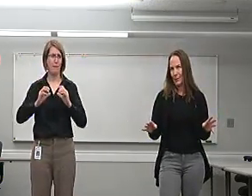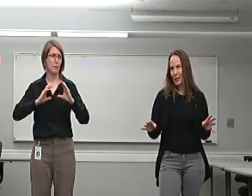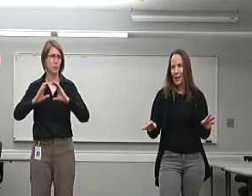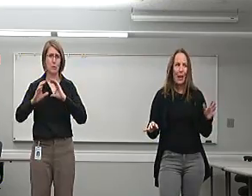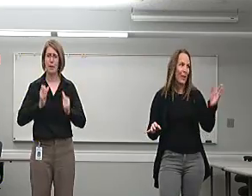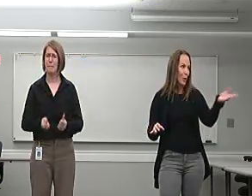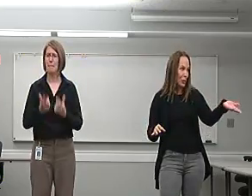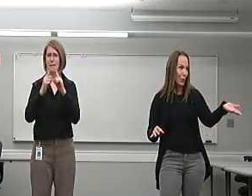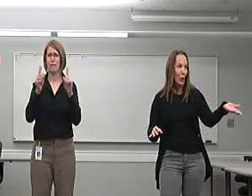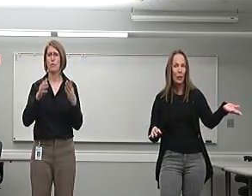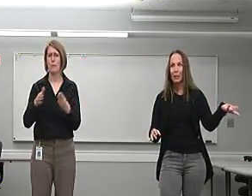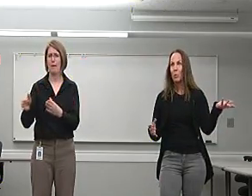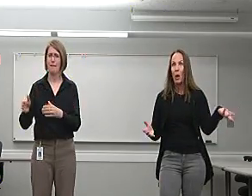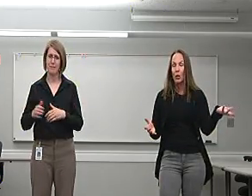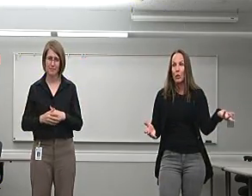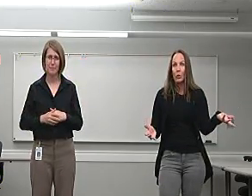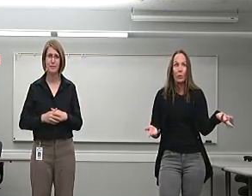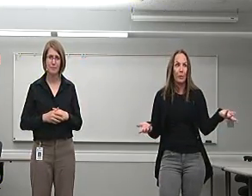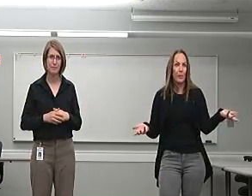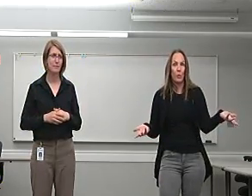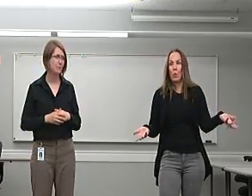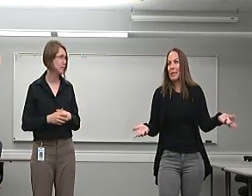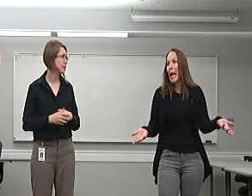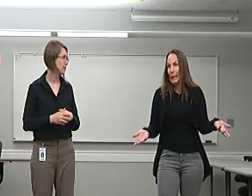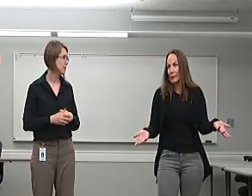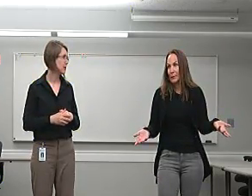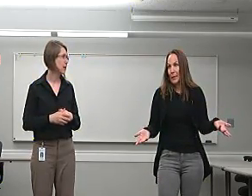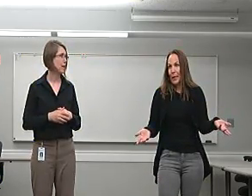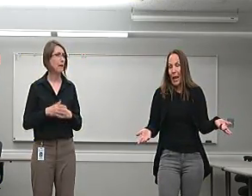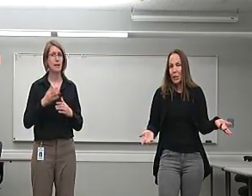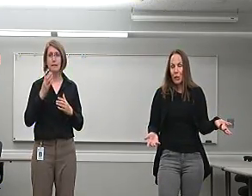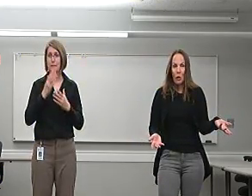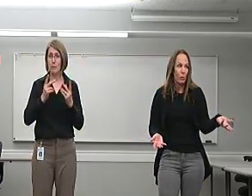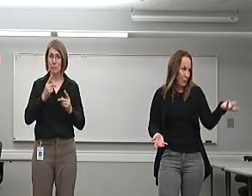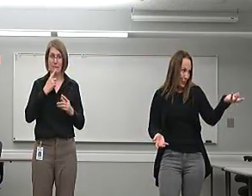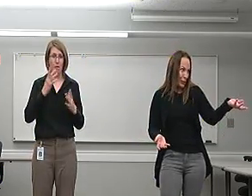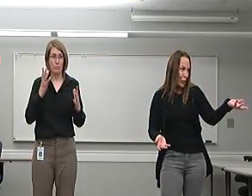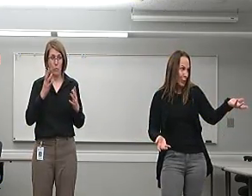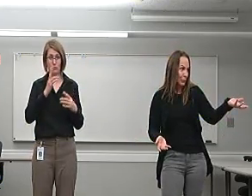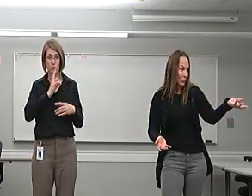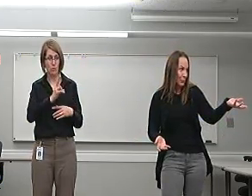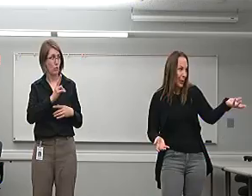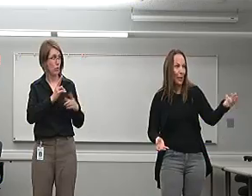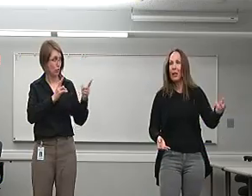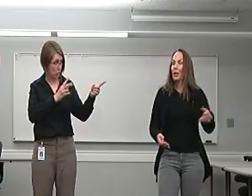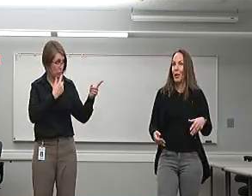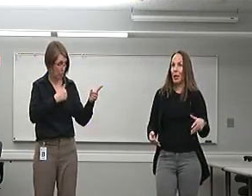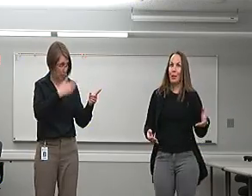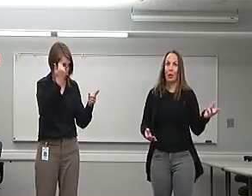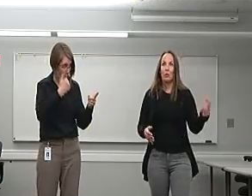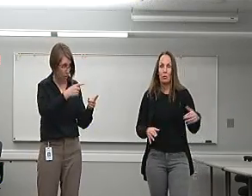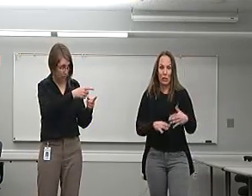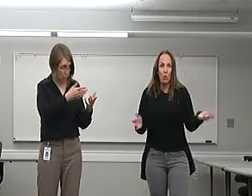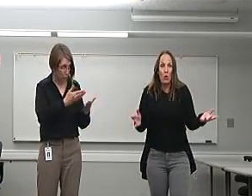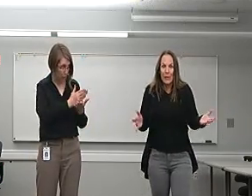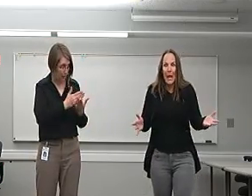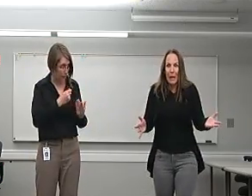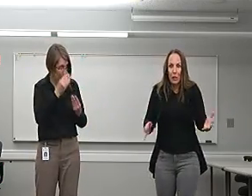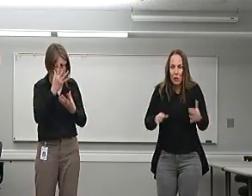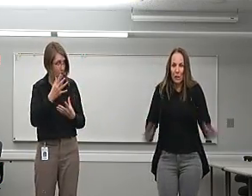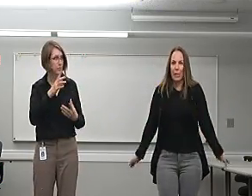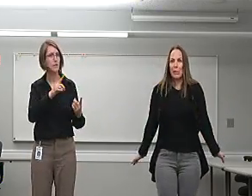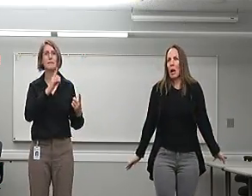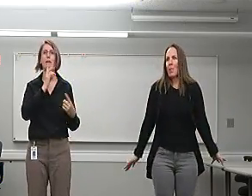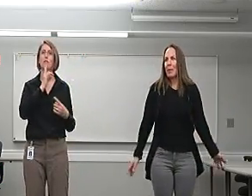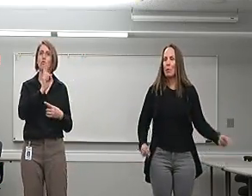sharing earlier, well, our 2-year-old sometimes won't sign. And so, can I share? Like, that, you know, she won't sign. She just kind of stopped, they